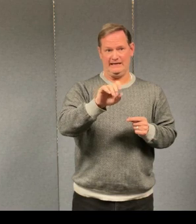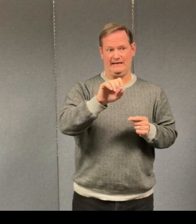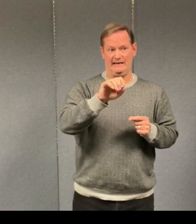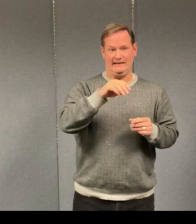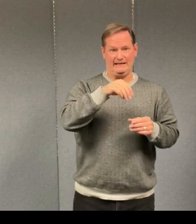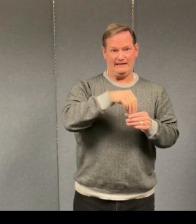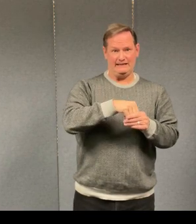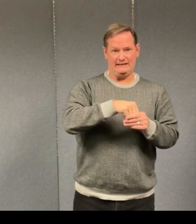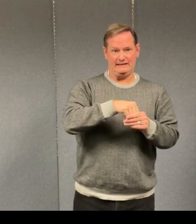of measurement.